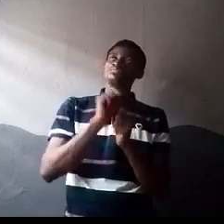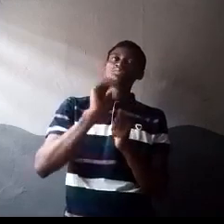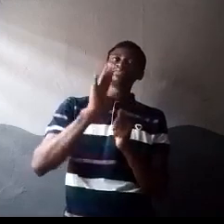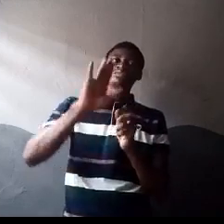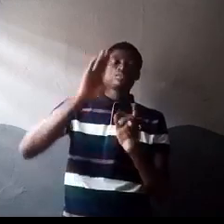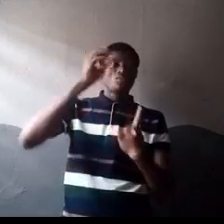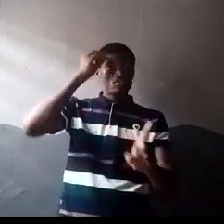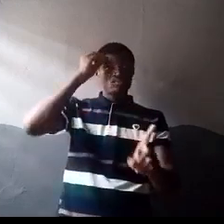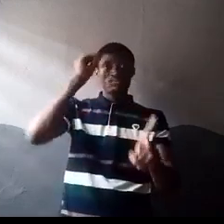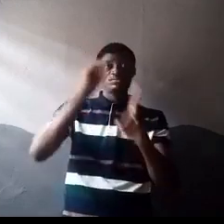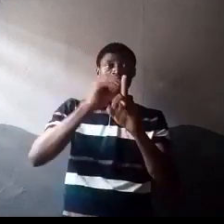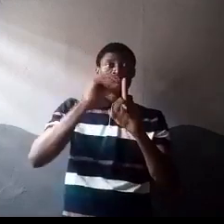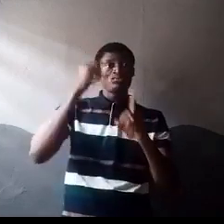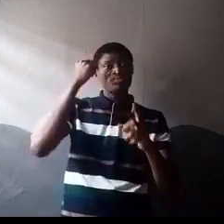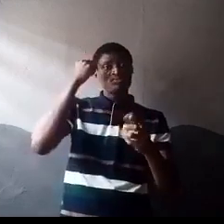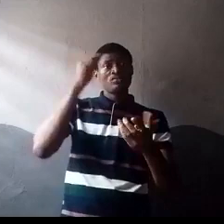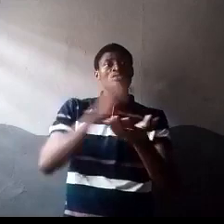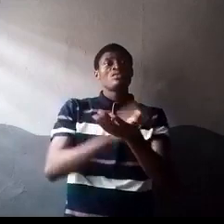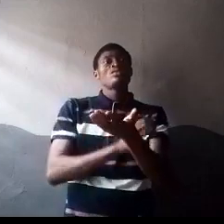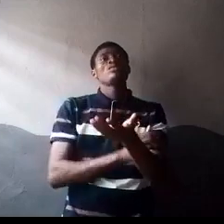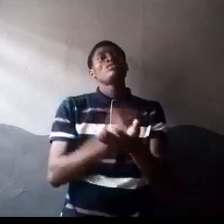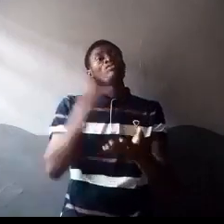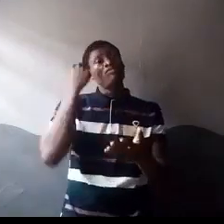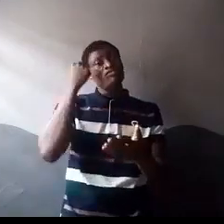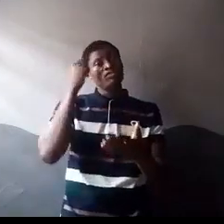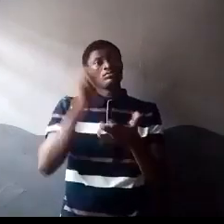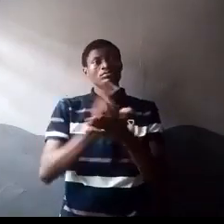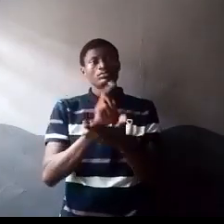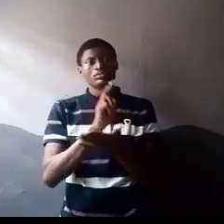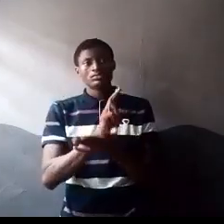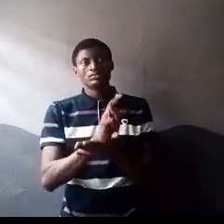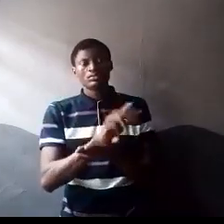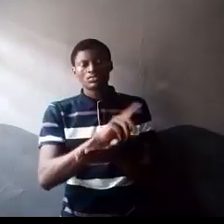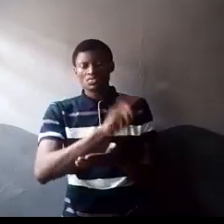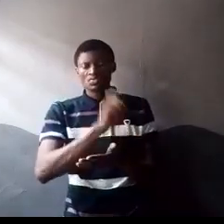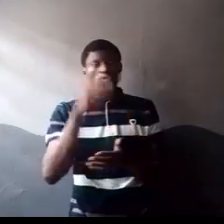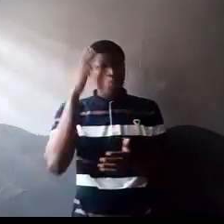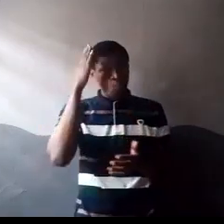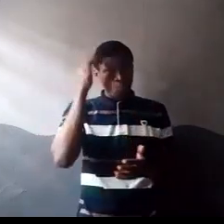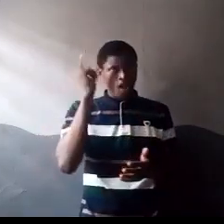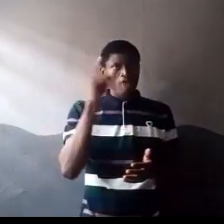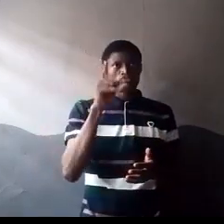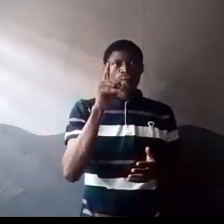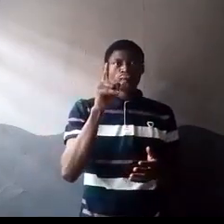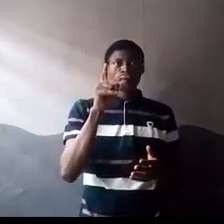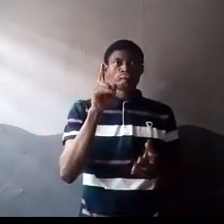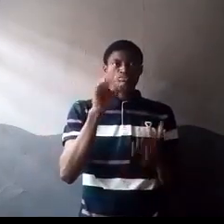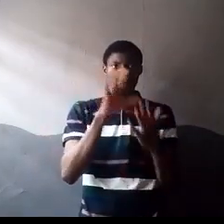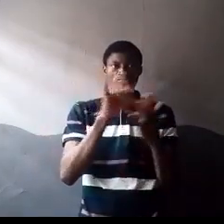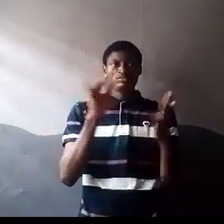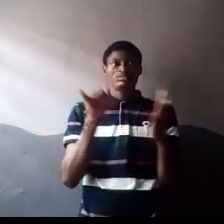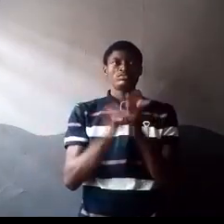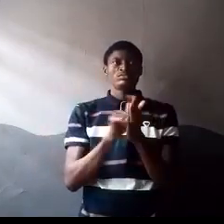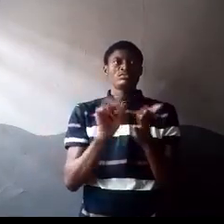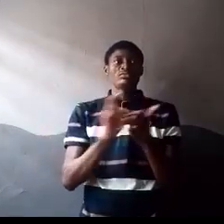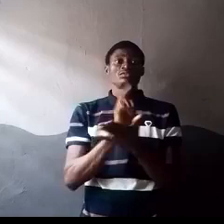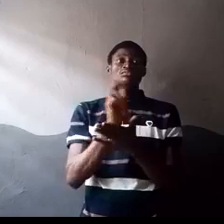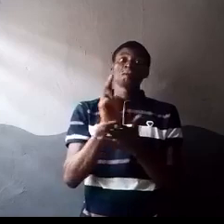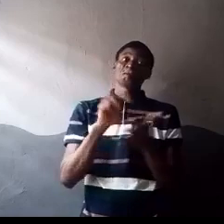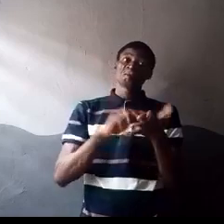for the university, you talk about why you chose that university. Is it the best university for your course? Is it the best